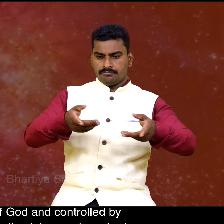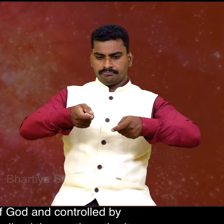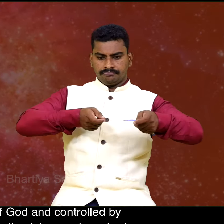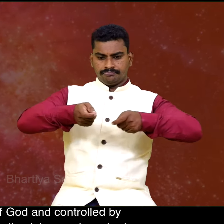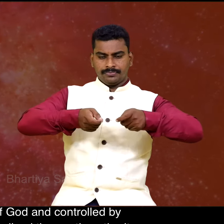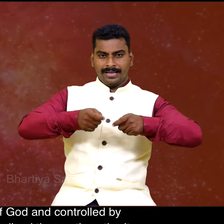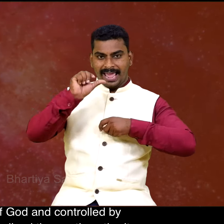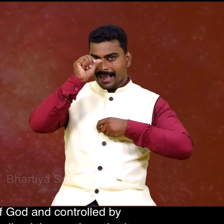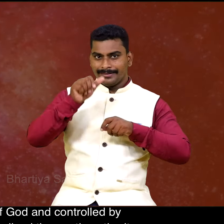authority.